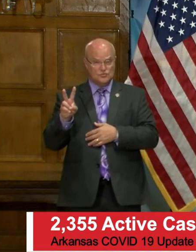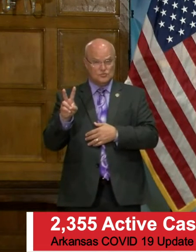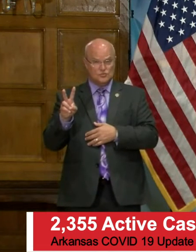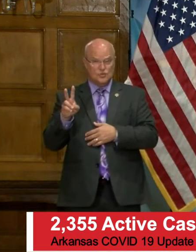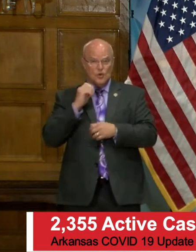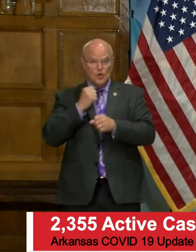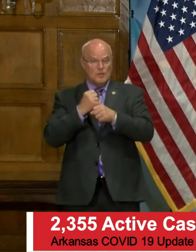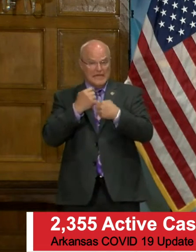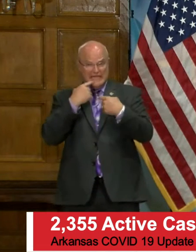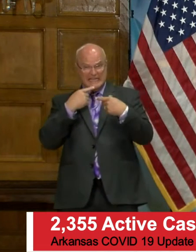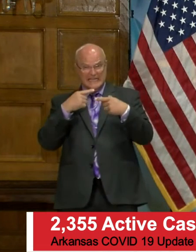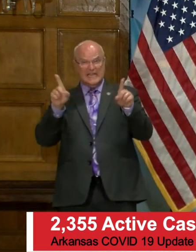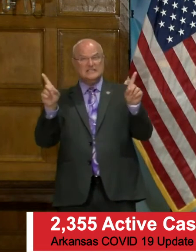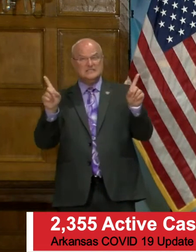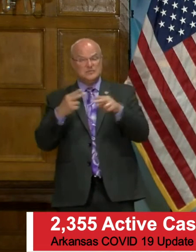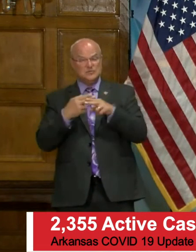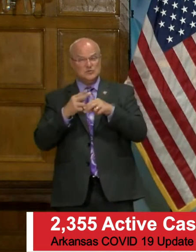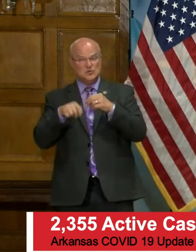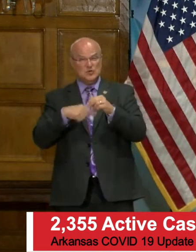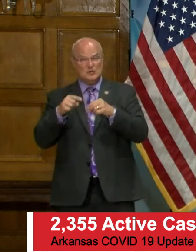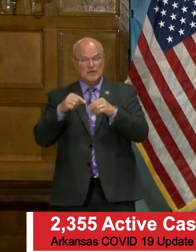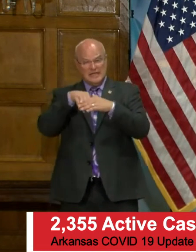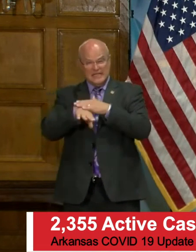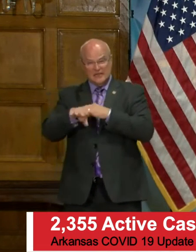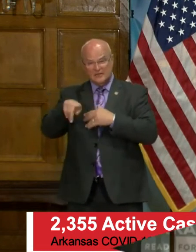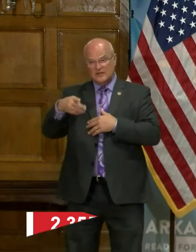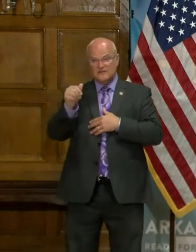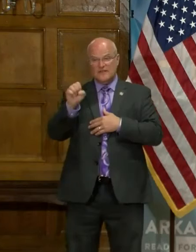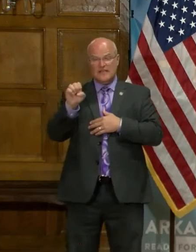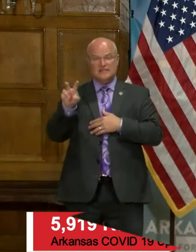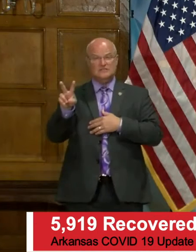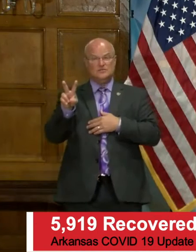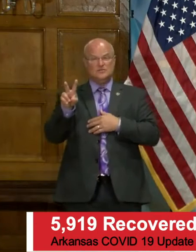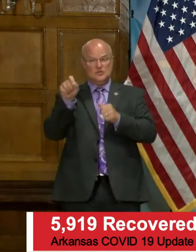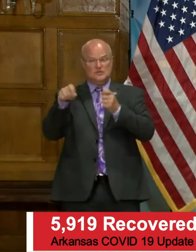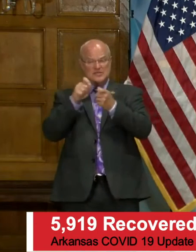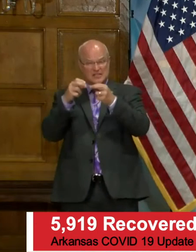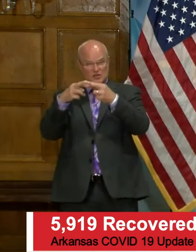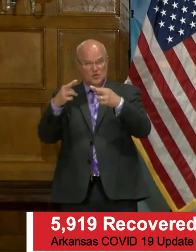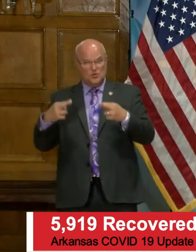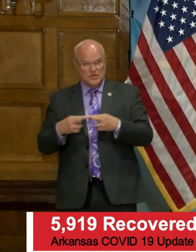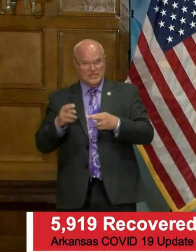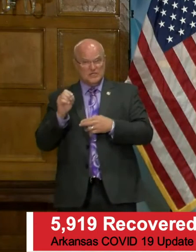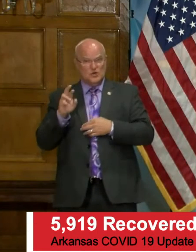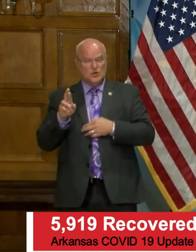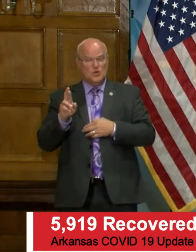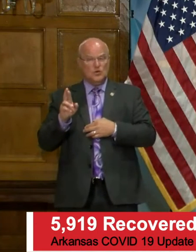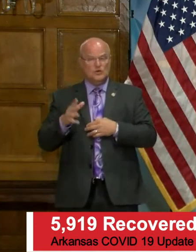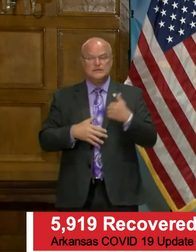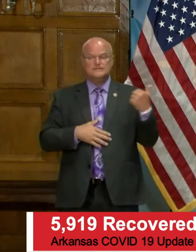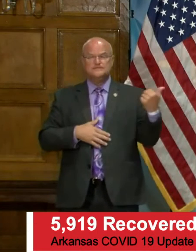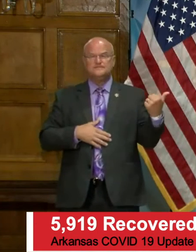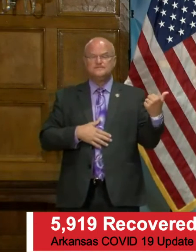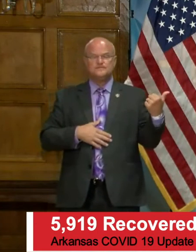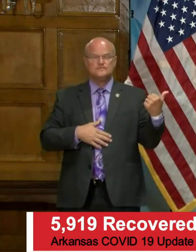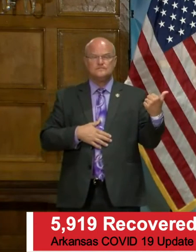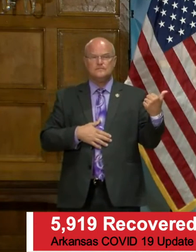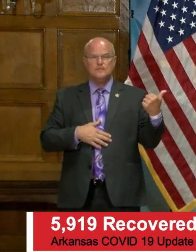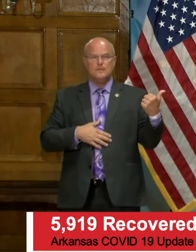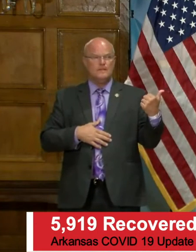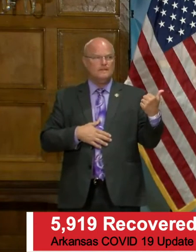you going to make an announcement soon about entering phase 2 in a particular region, or? There's been no